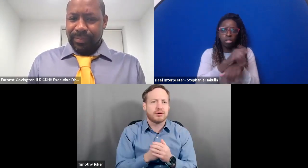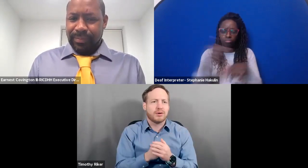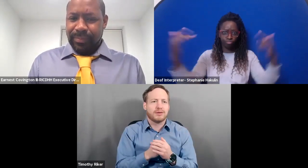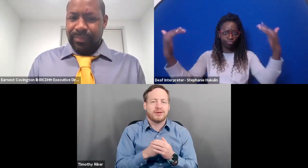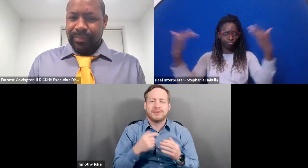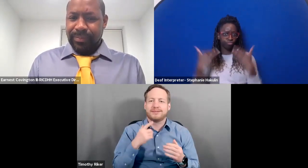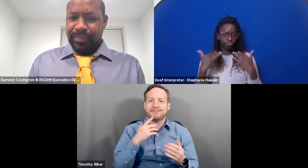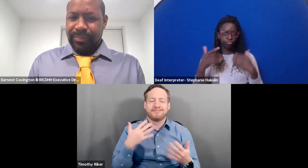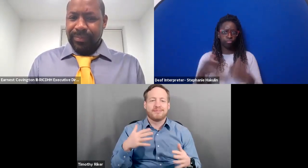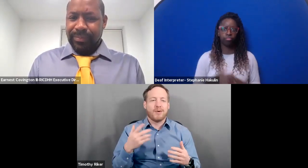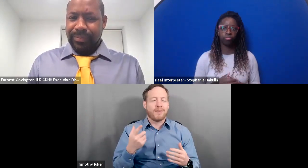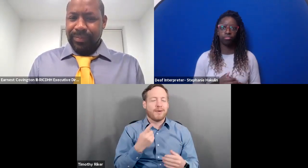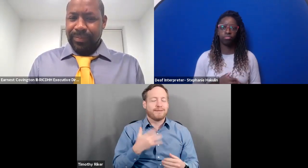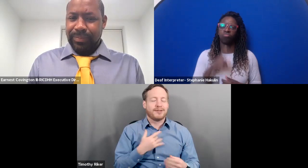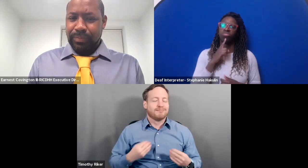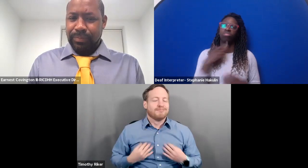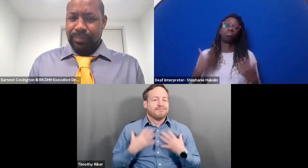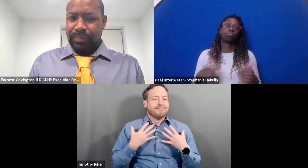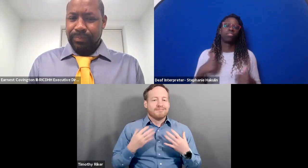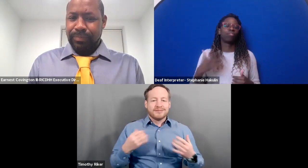many people here tonight.